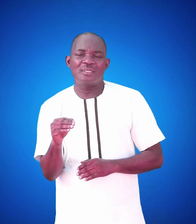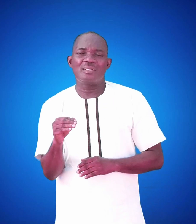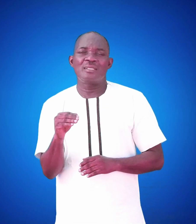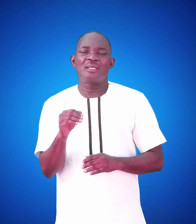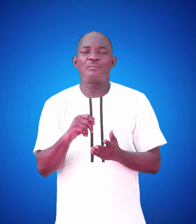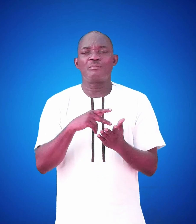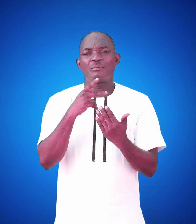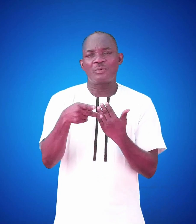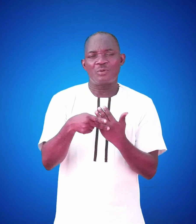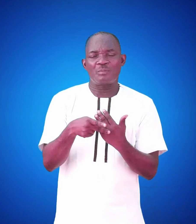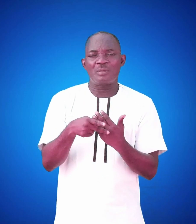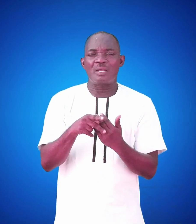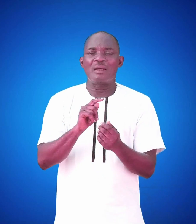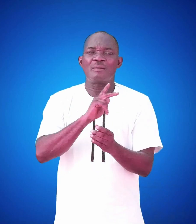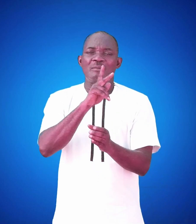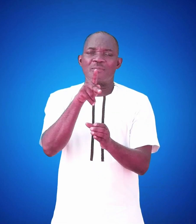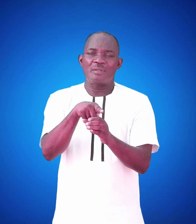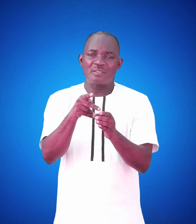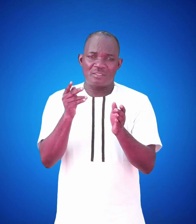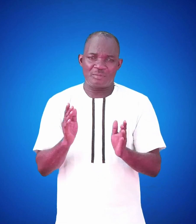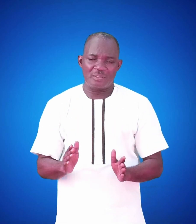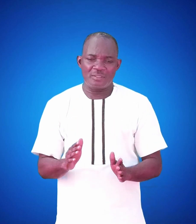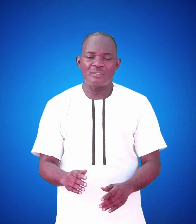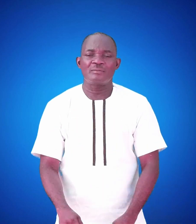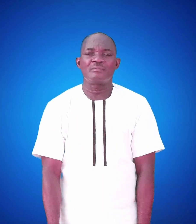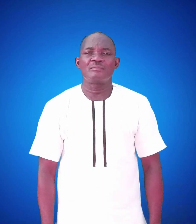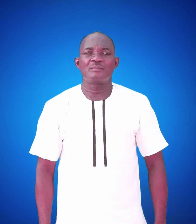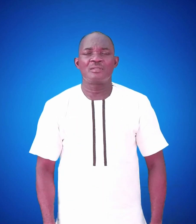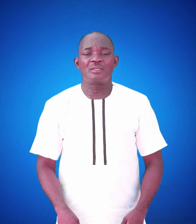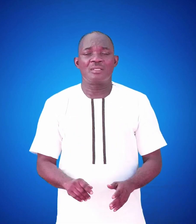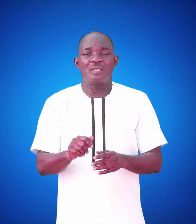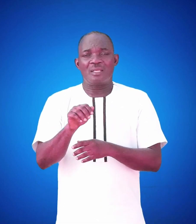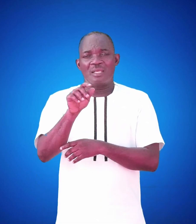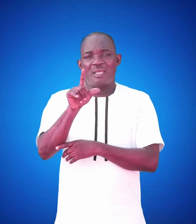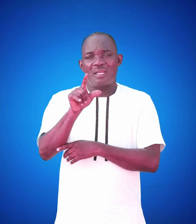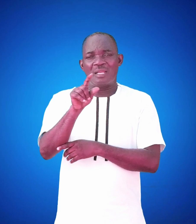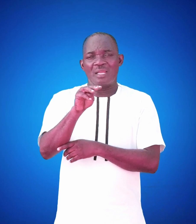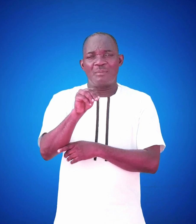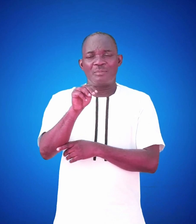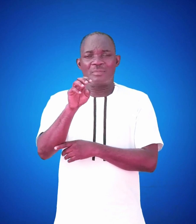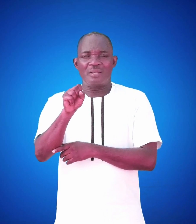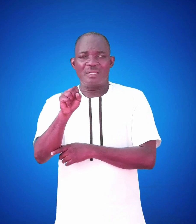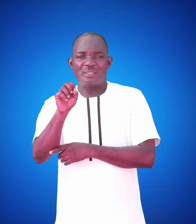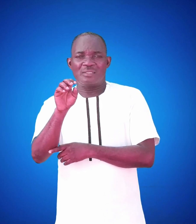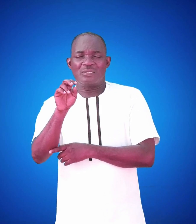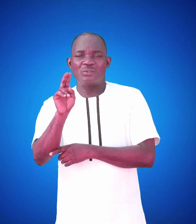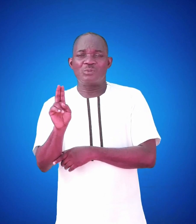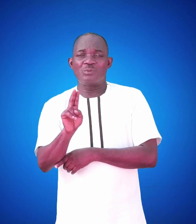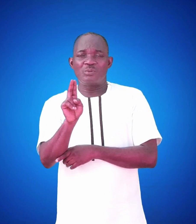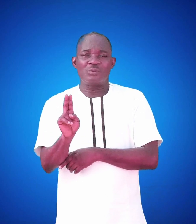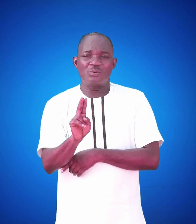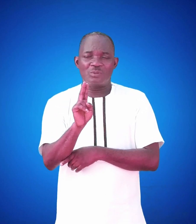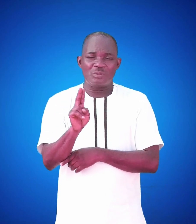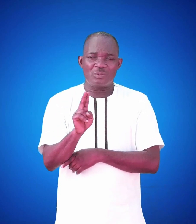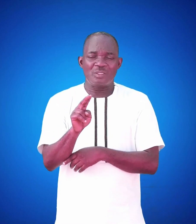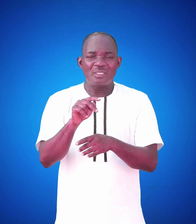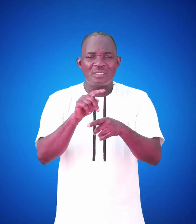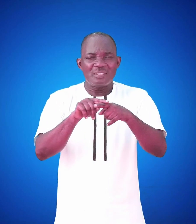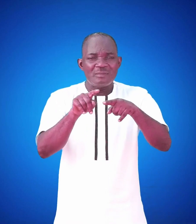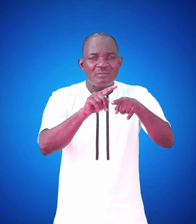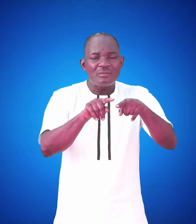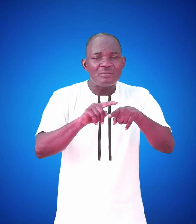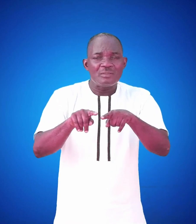the program participants. The LMS uses